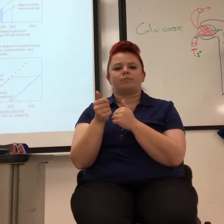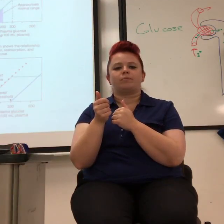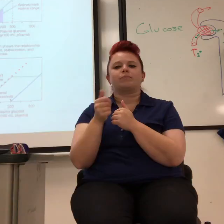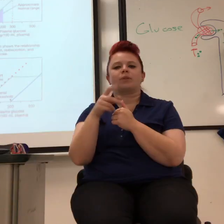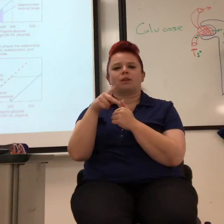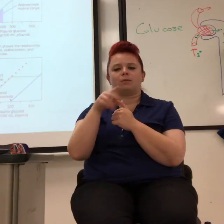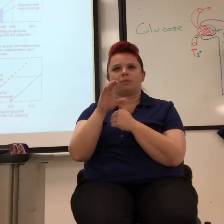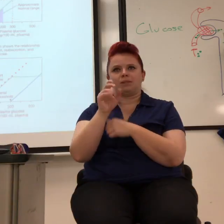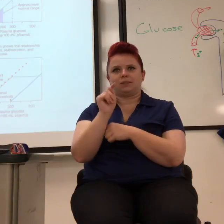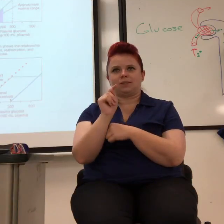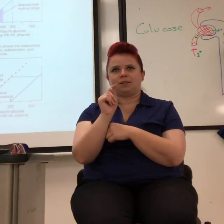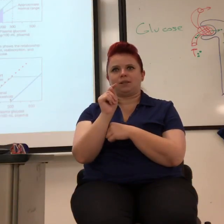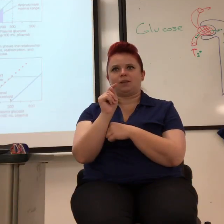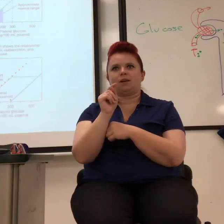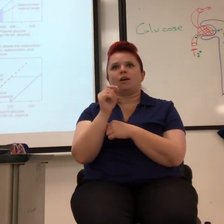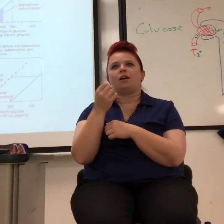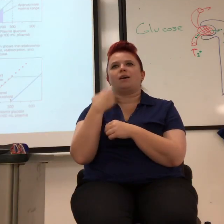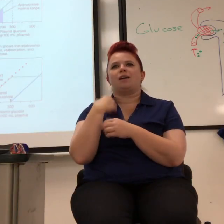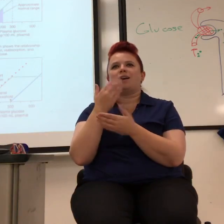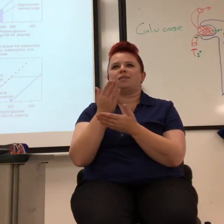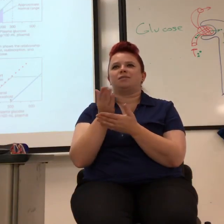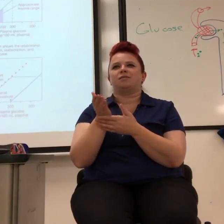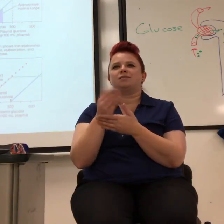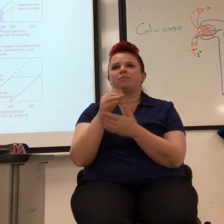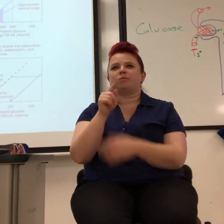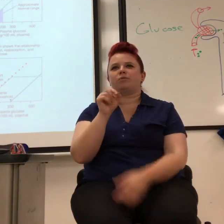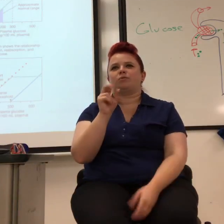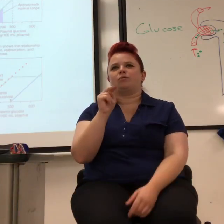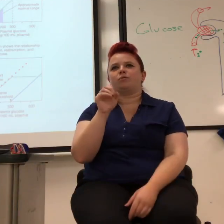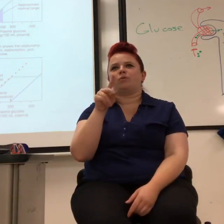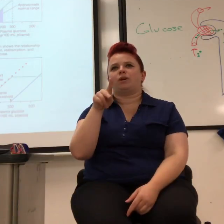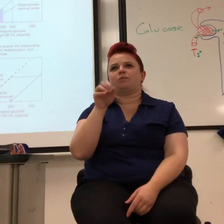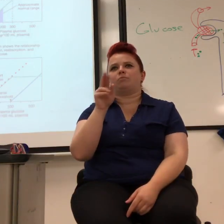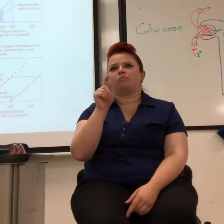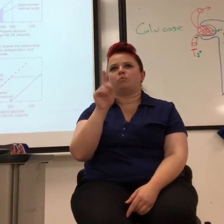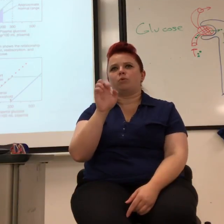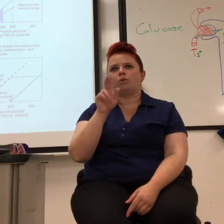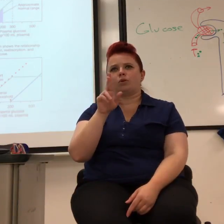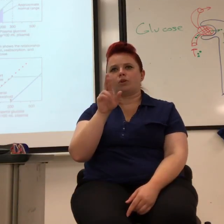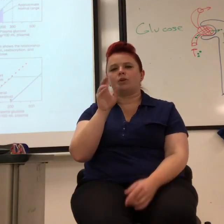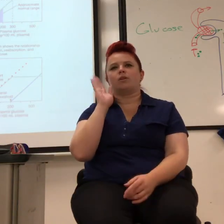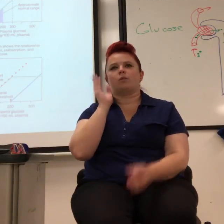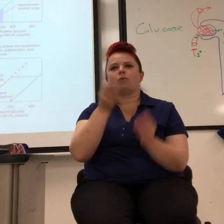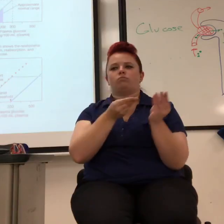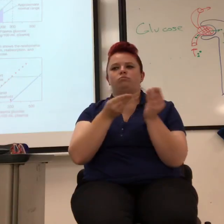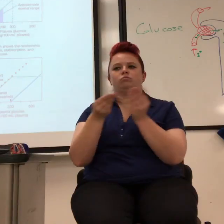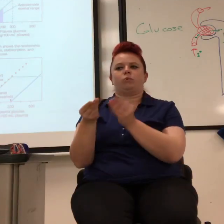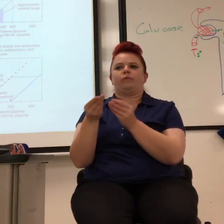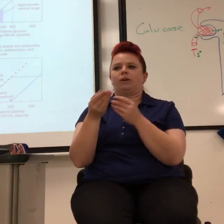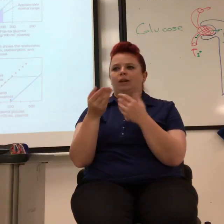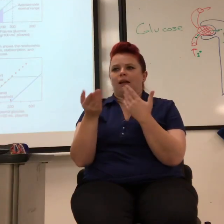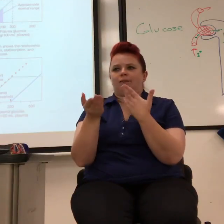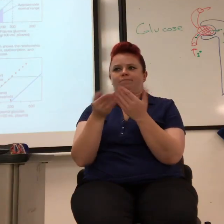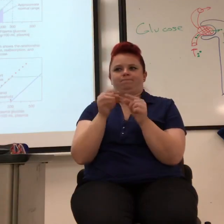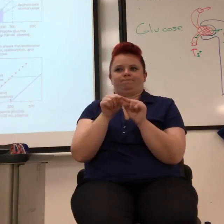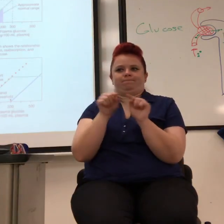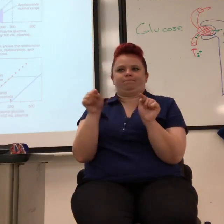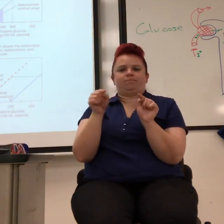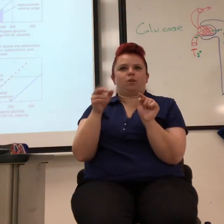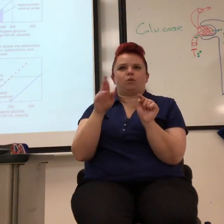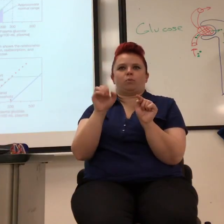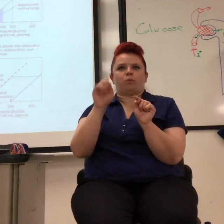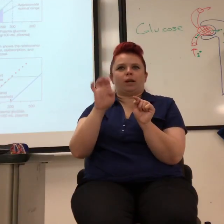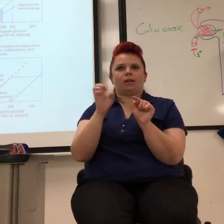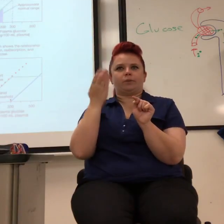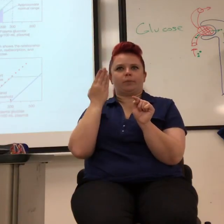the PCT, and there's some transporter there that will transport it at some rate